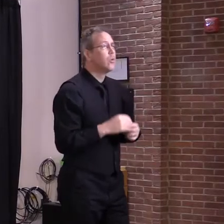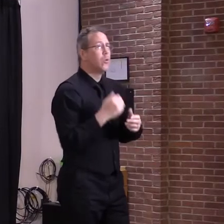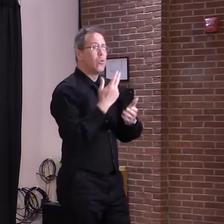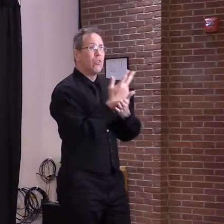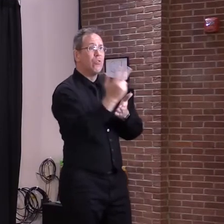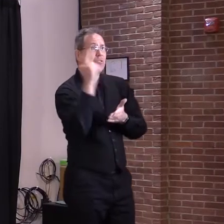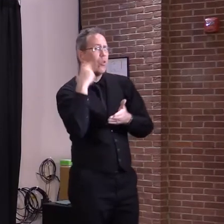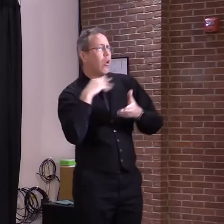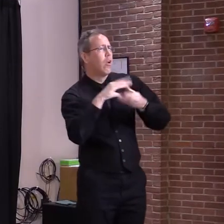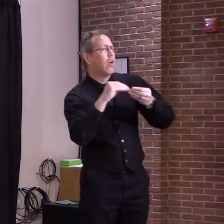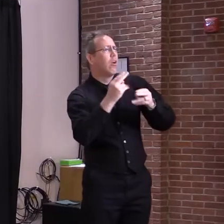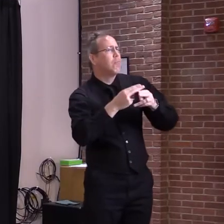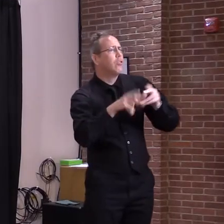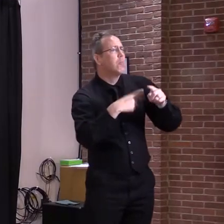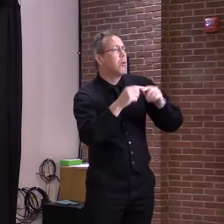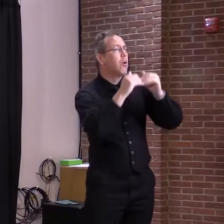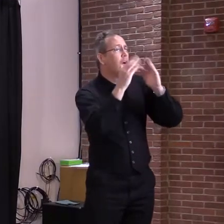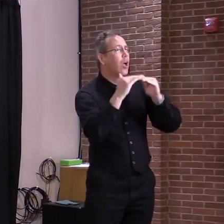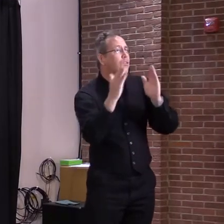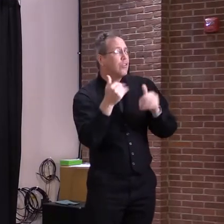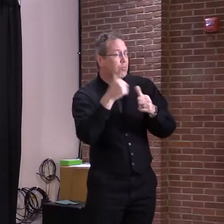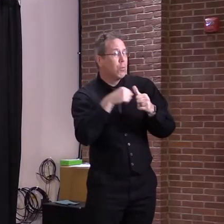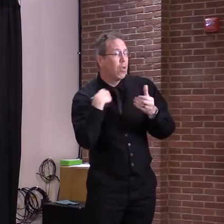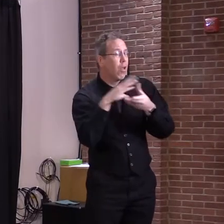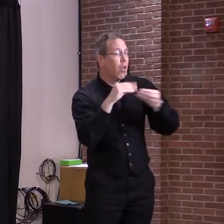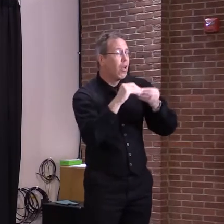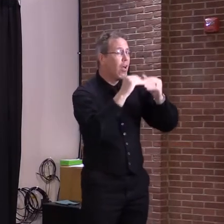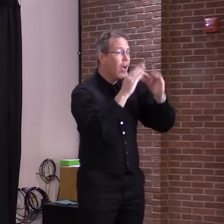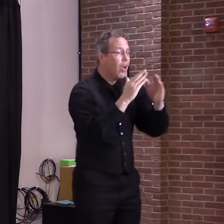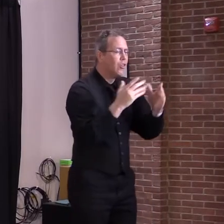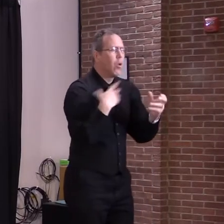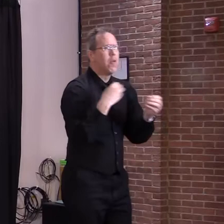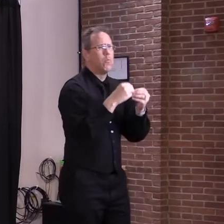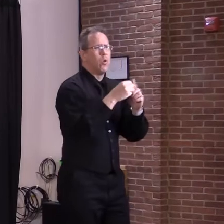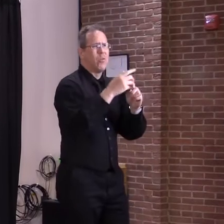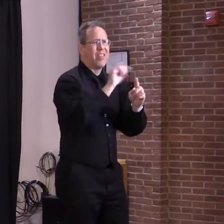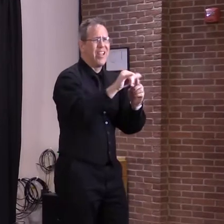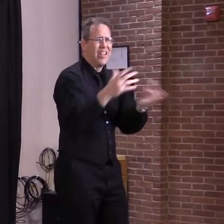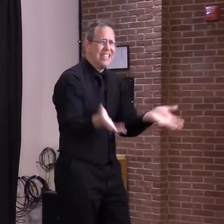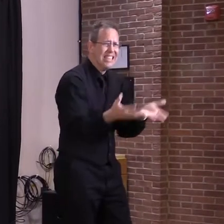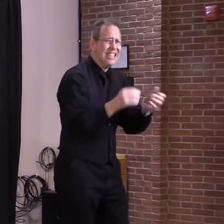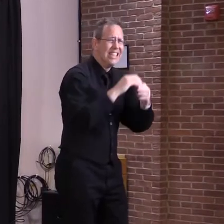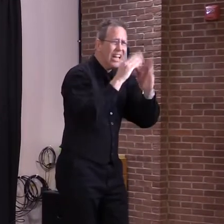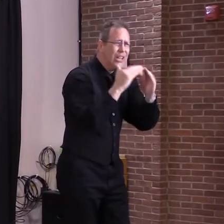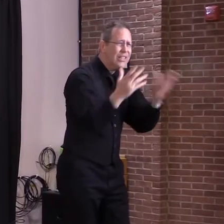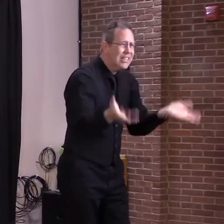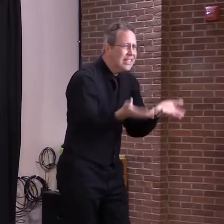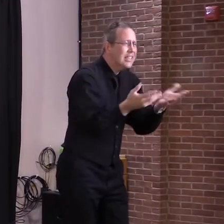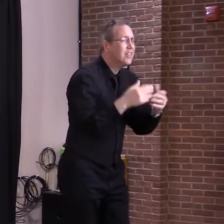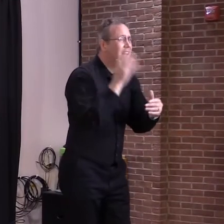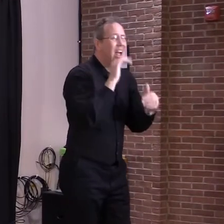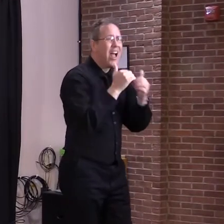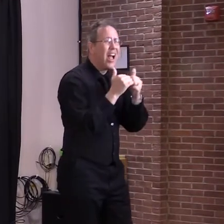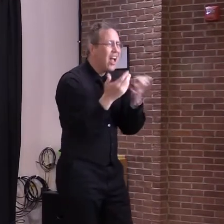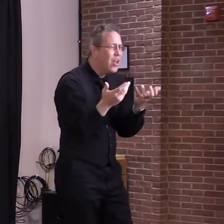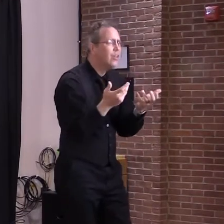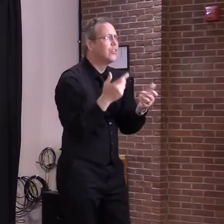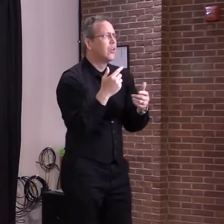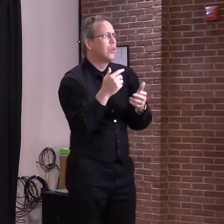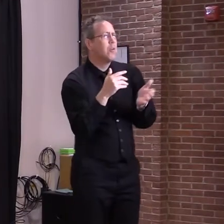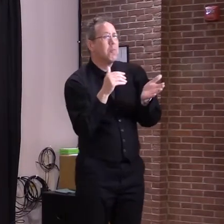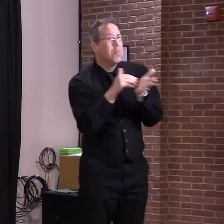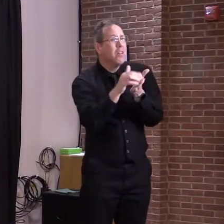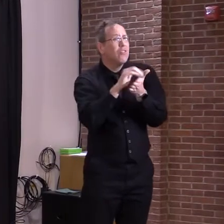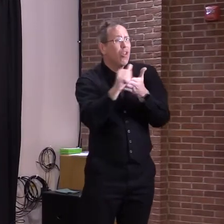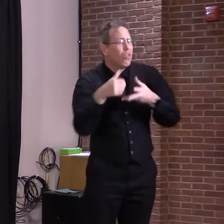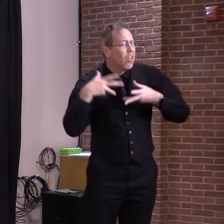more of. But in order to accomplish that, I've also proposed tens of millions for sewer, water, and